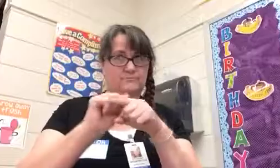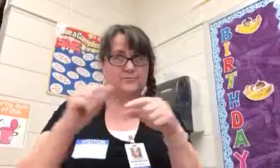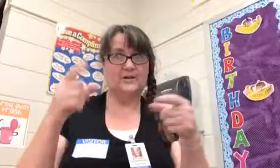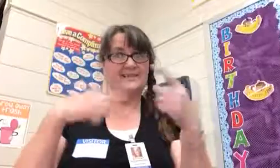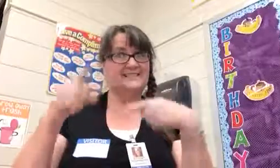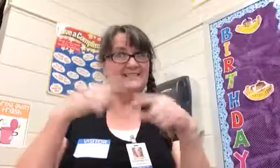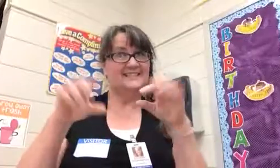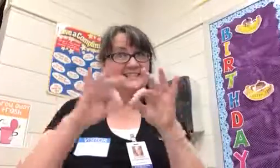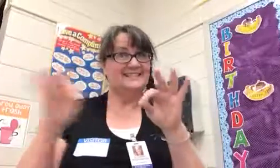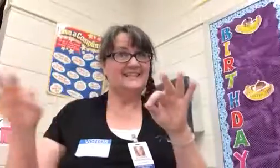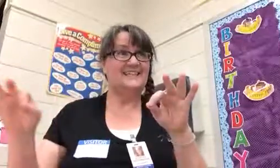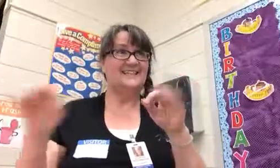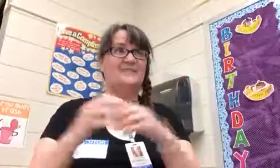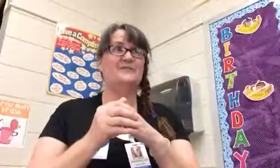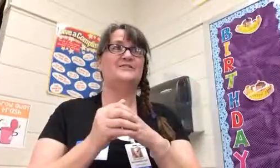Everyone have seats?